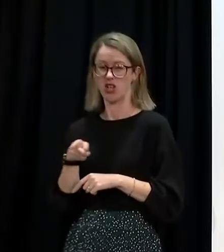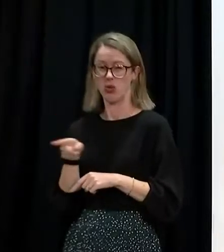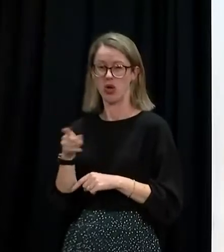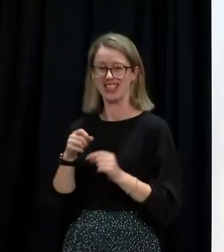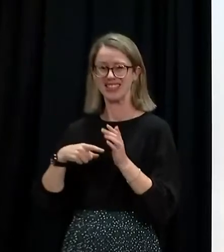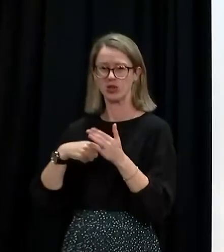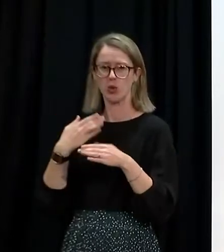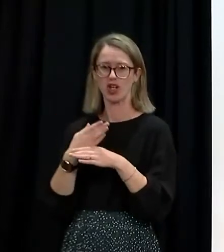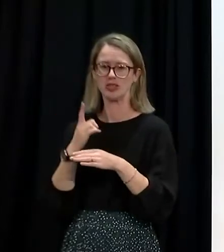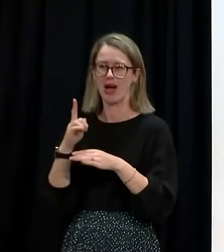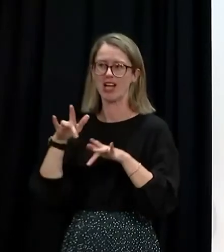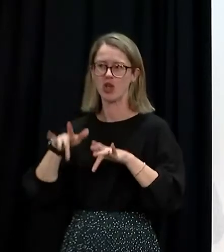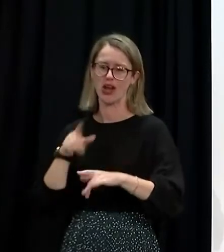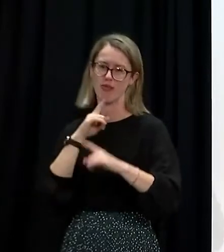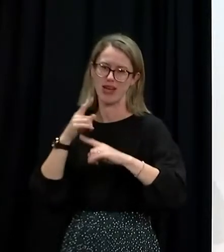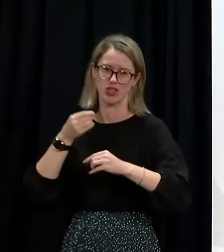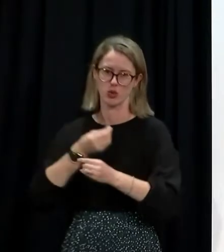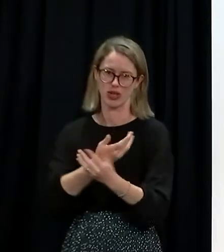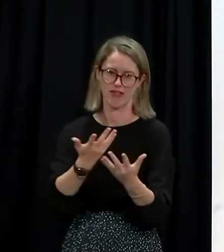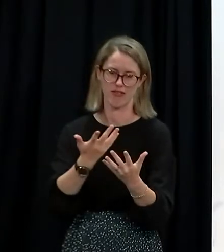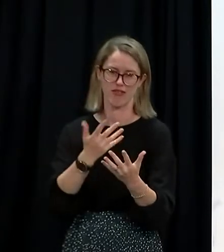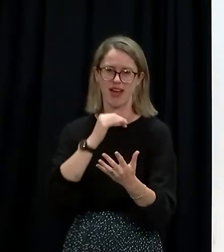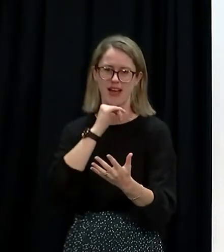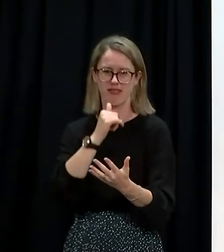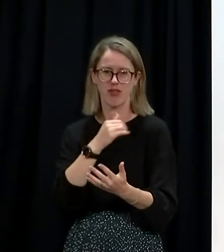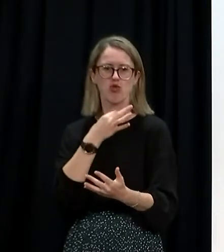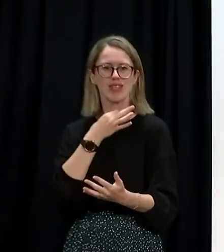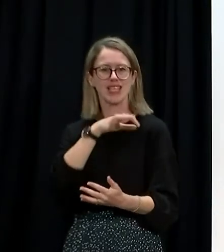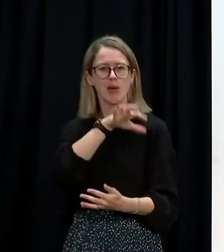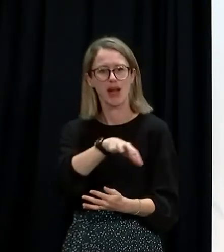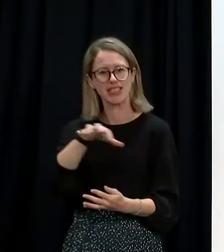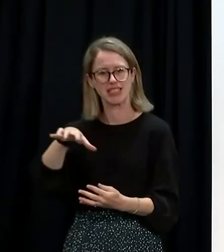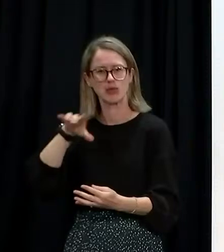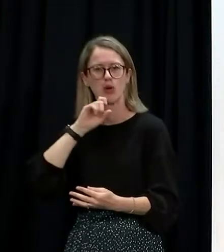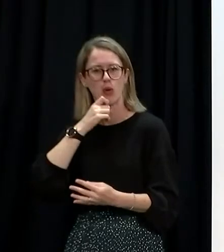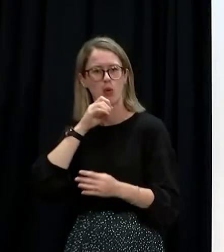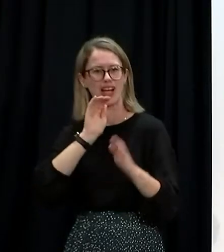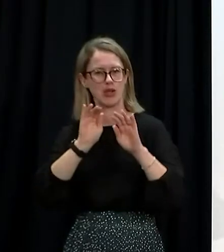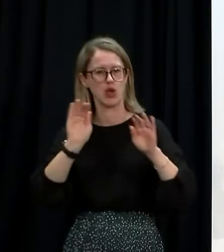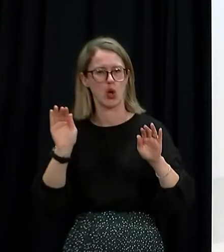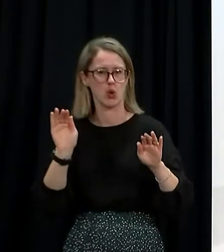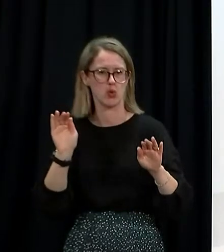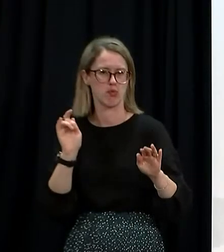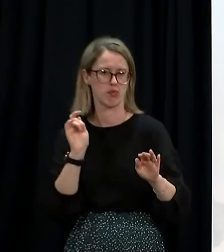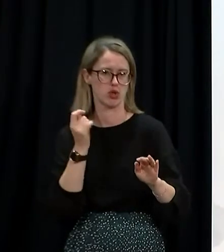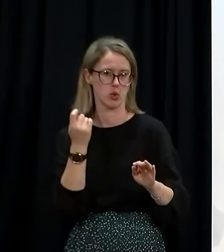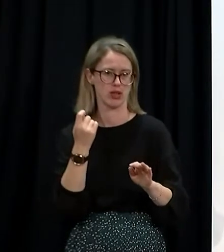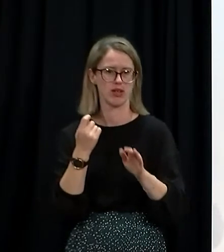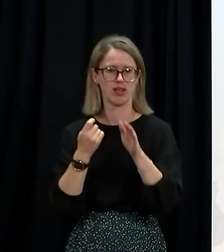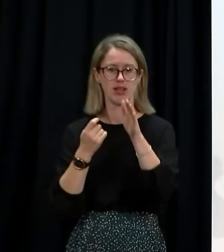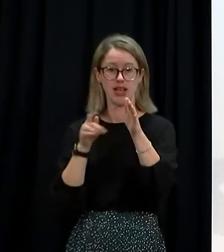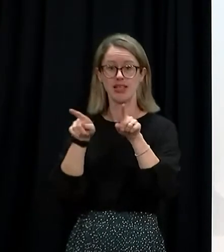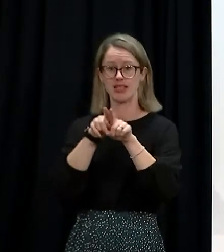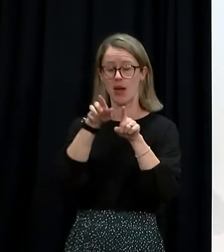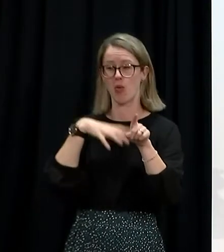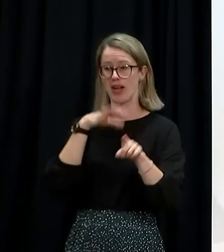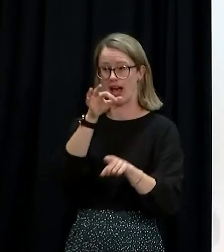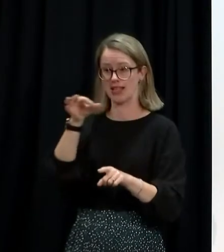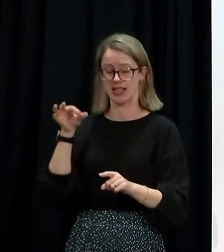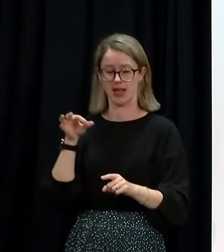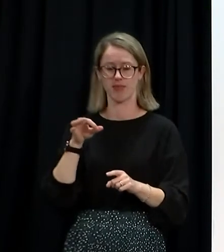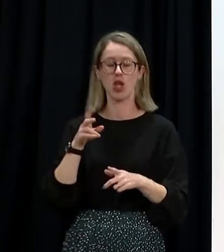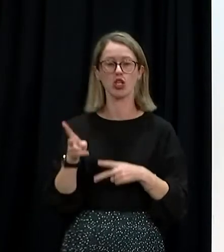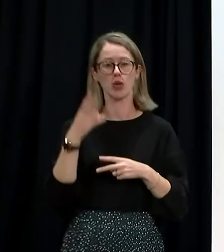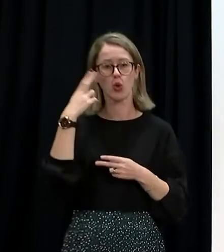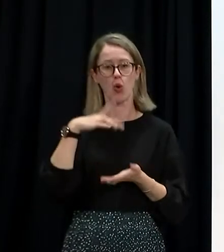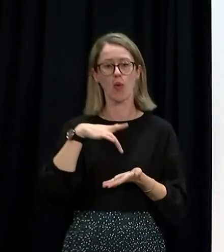We'll obviously publish any locations of interest from those as they come through during the day. And Middlemore Hospital is quickly becoming a hotspot for